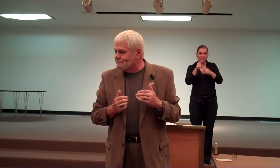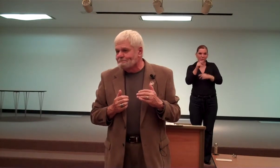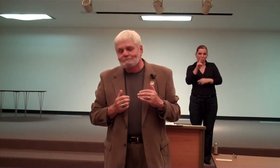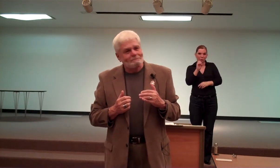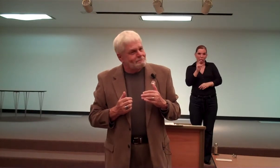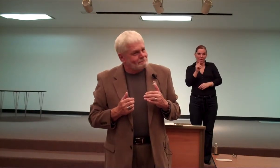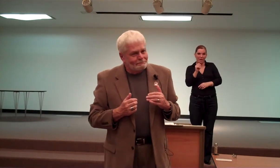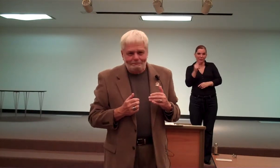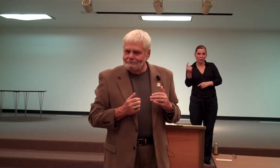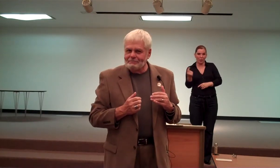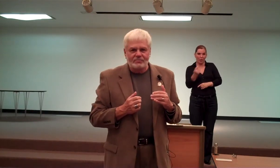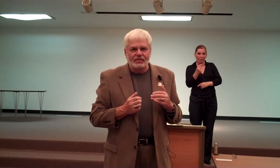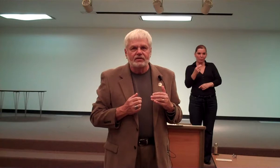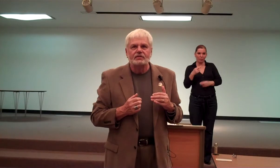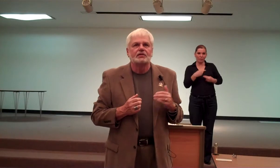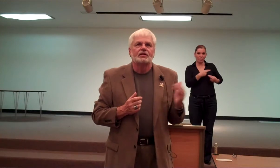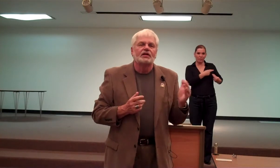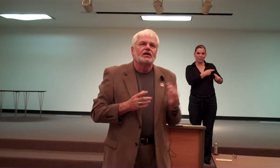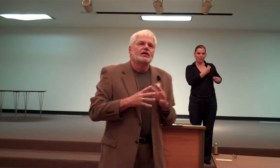up?